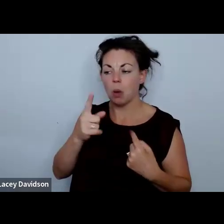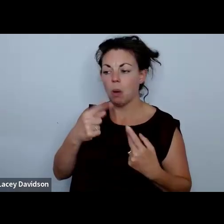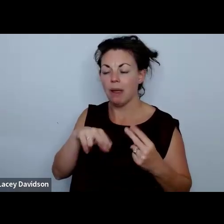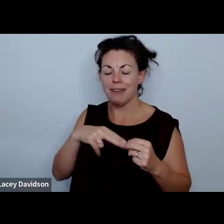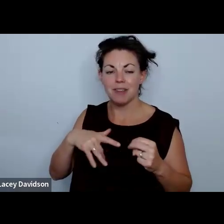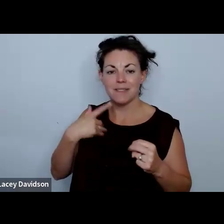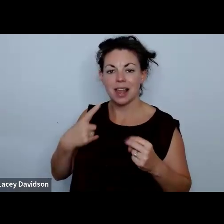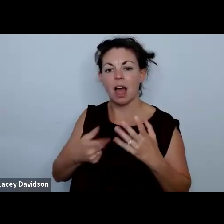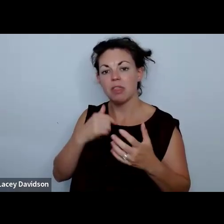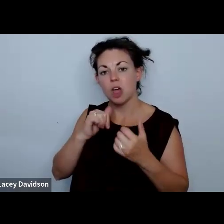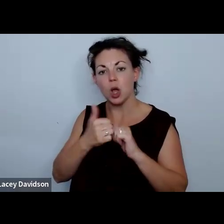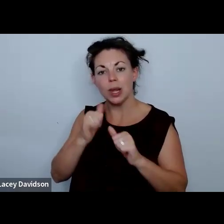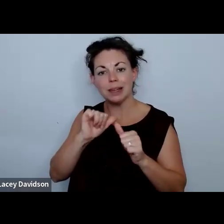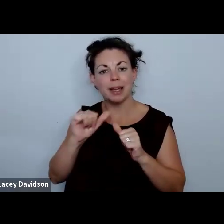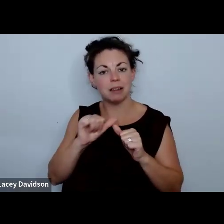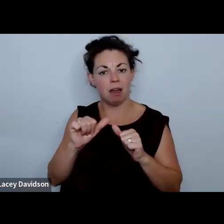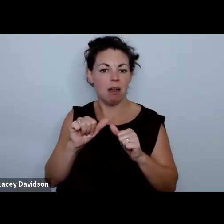better placed.